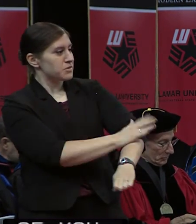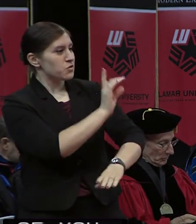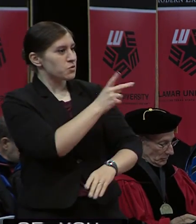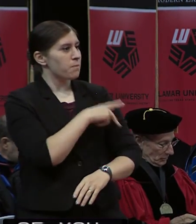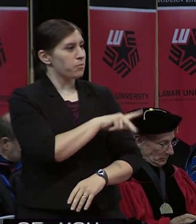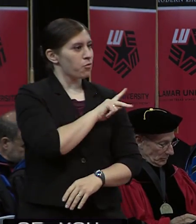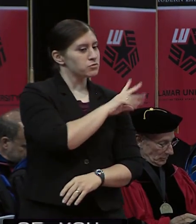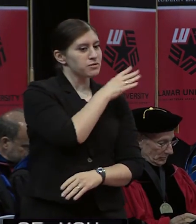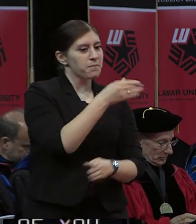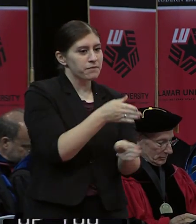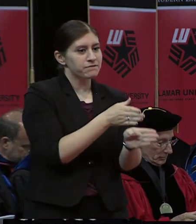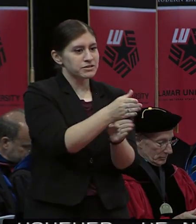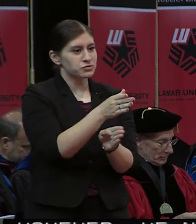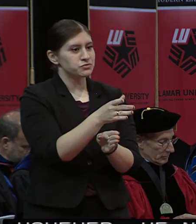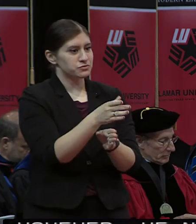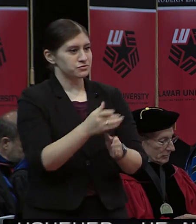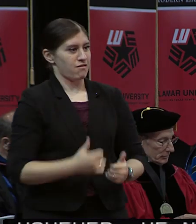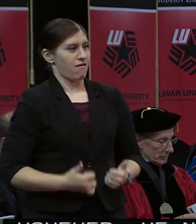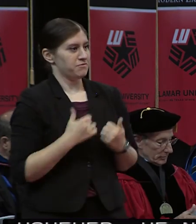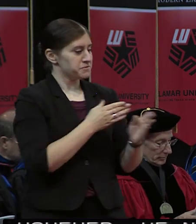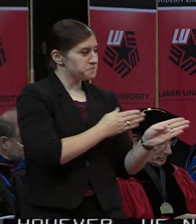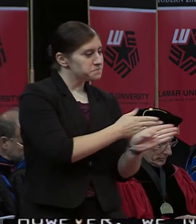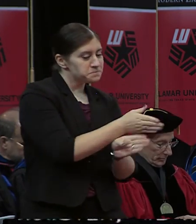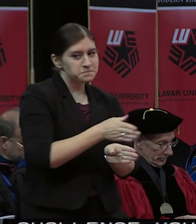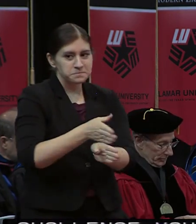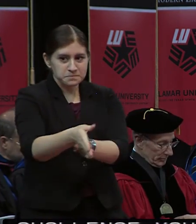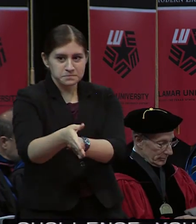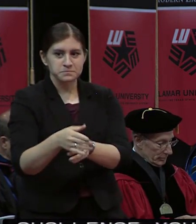personal and professional lives.